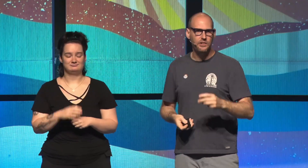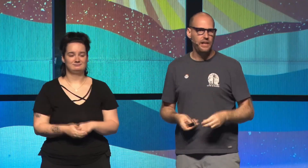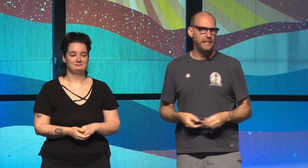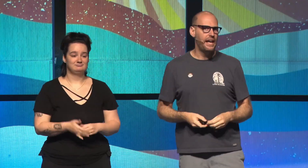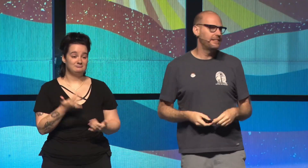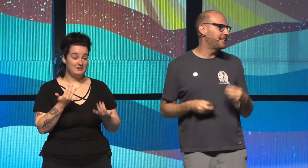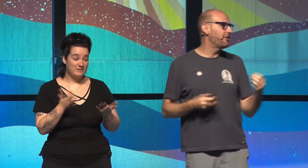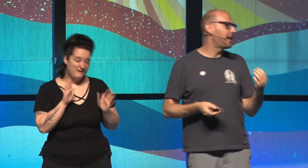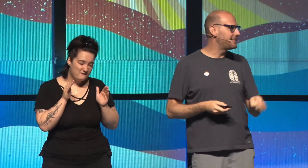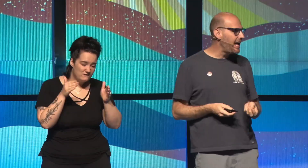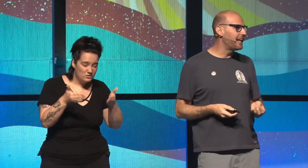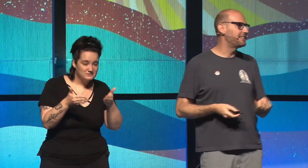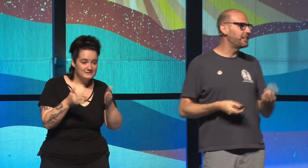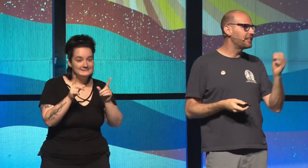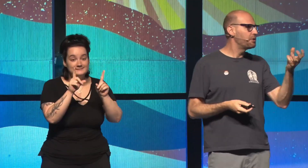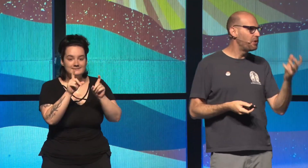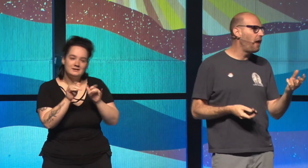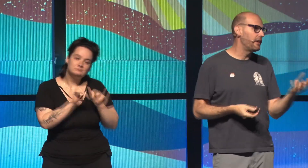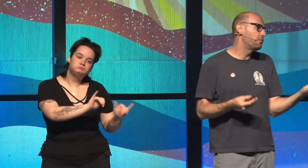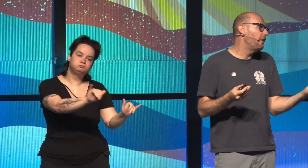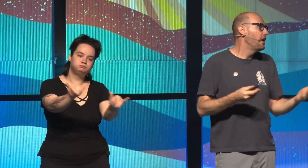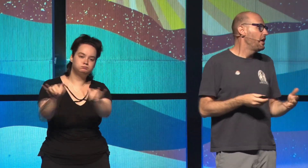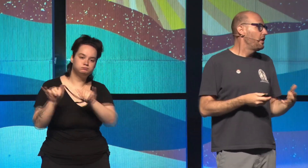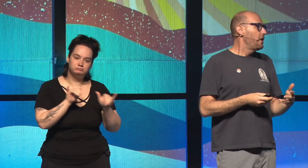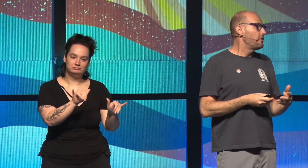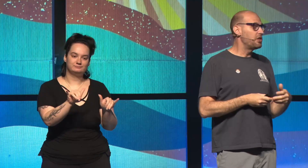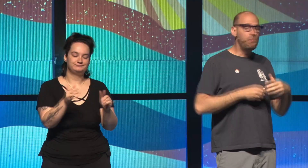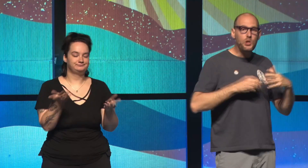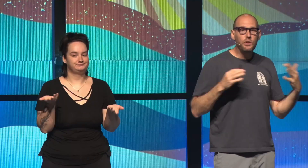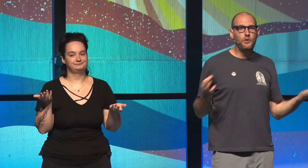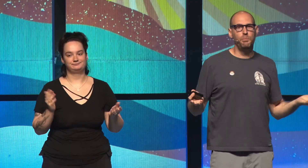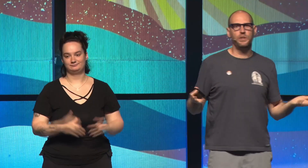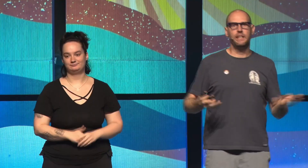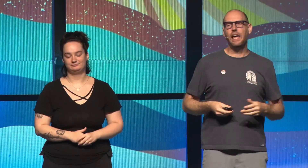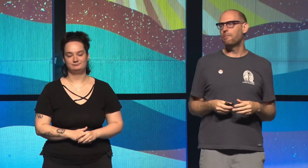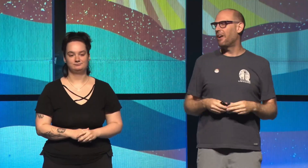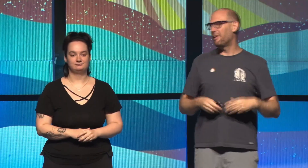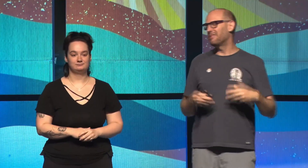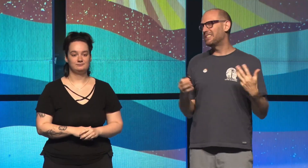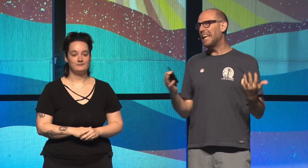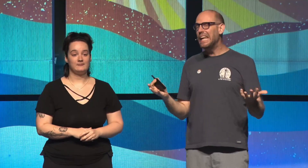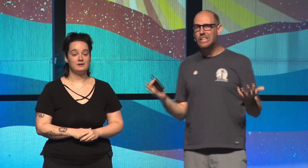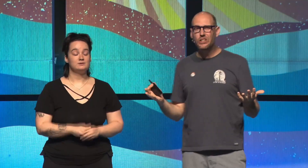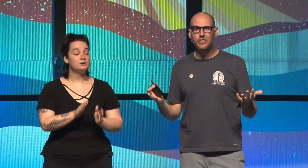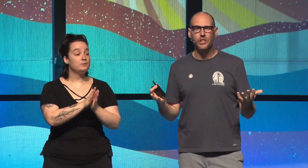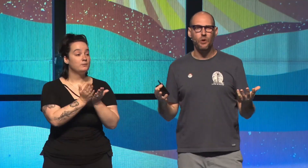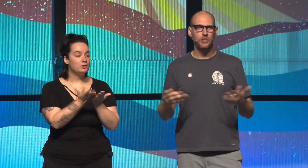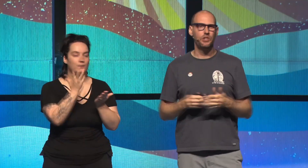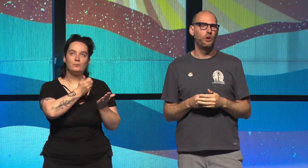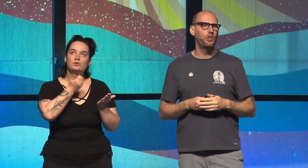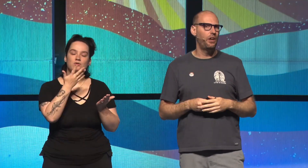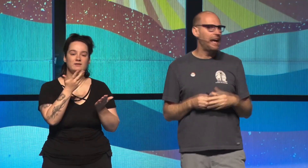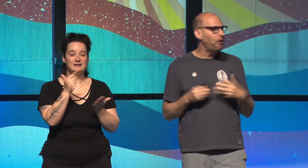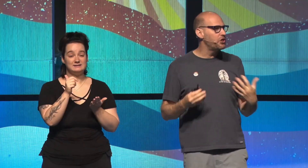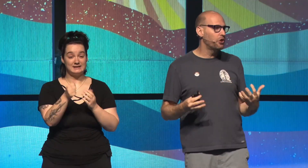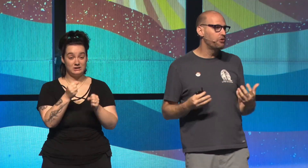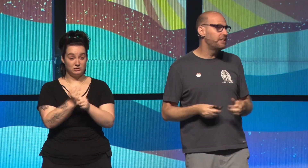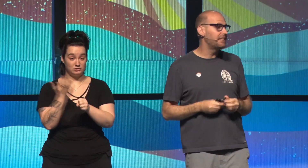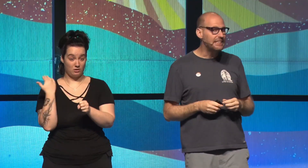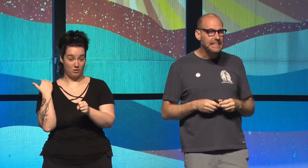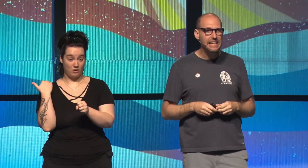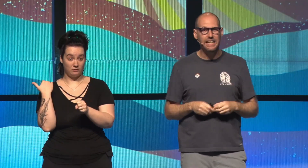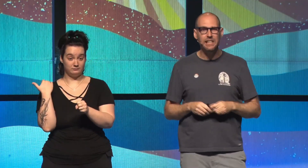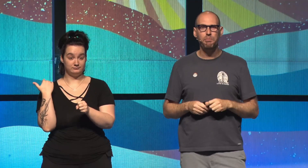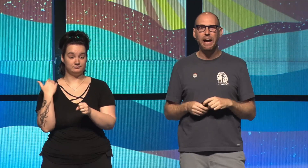pass standardized tests and get some knowledge? Well, this beautiful book that came out about 10 years ago or so called How